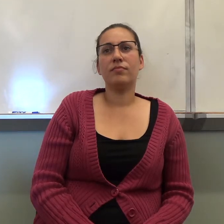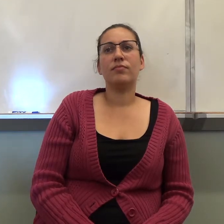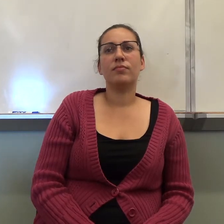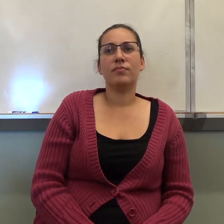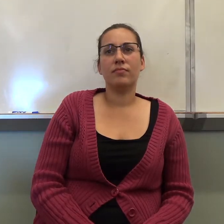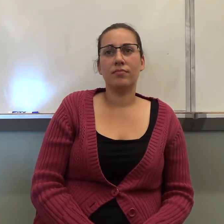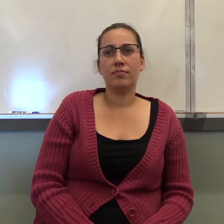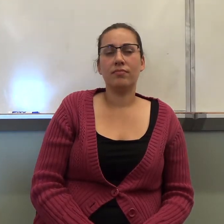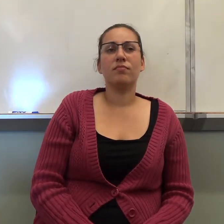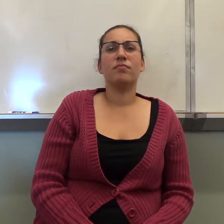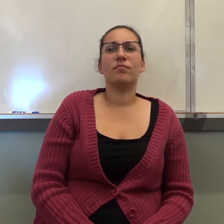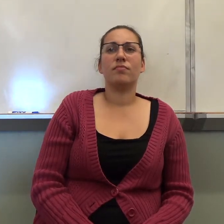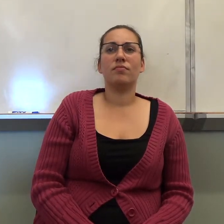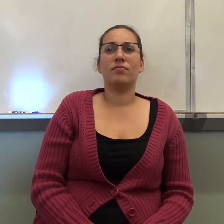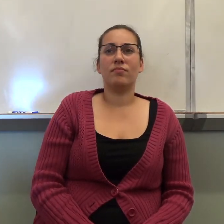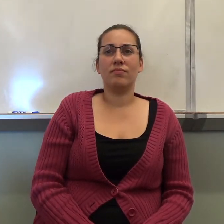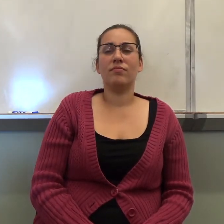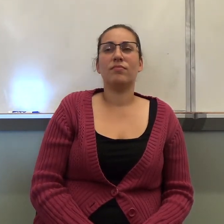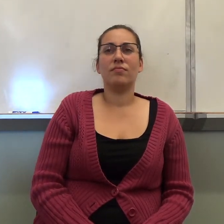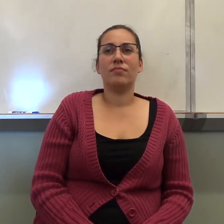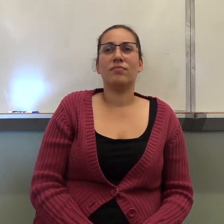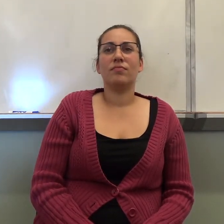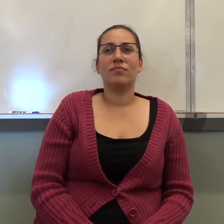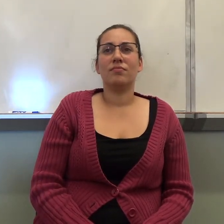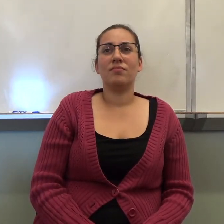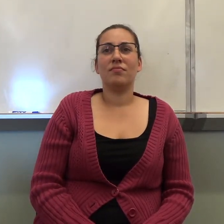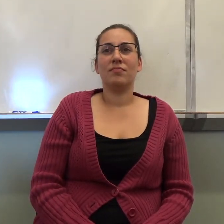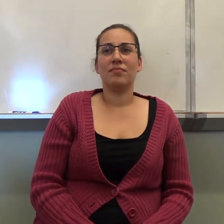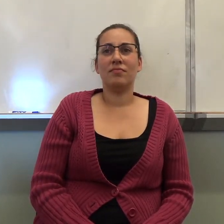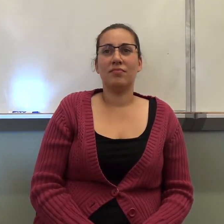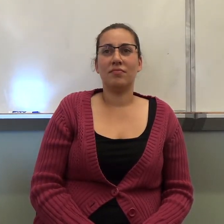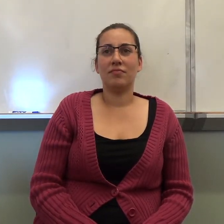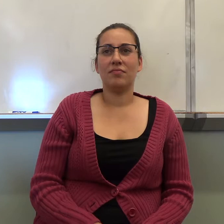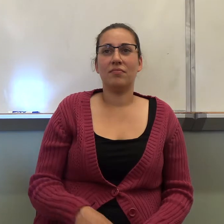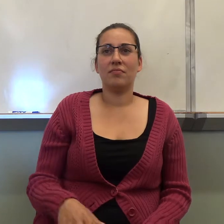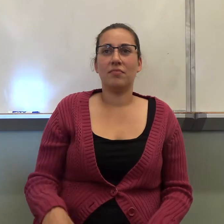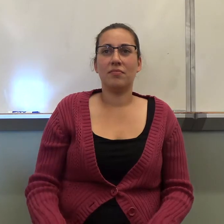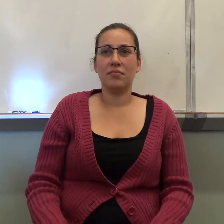So we're reducing the number of terms by combining like terms. That's the idea.